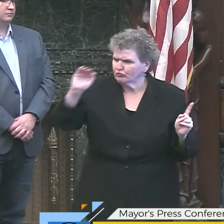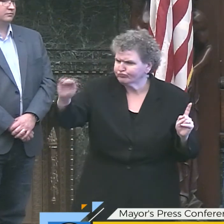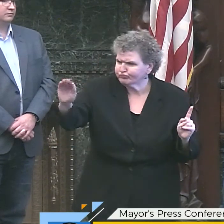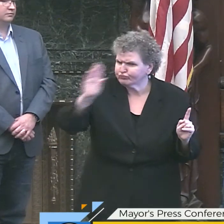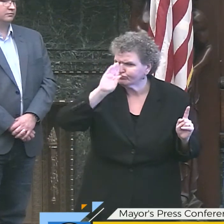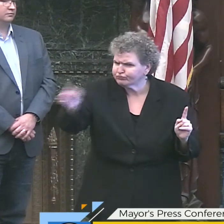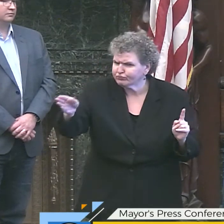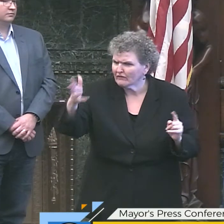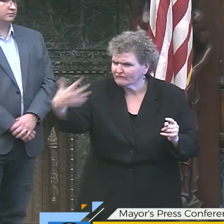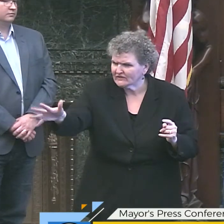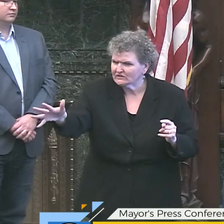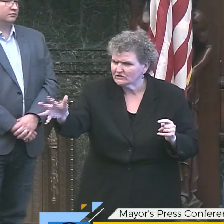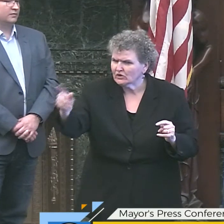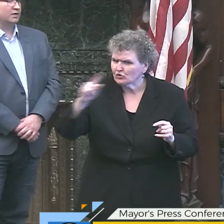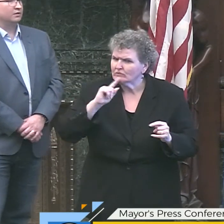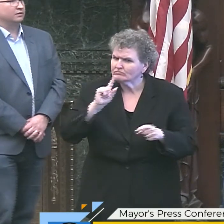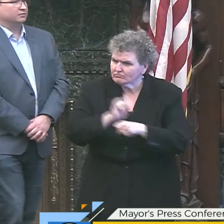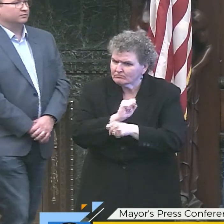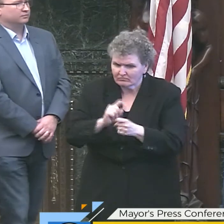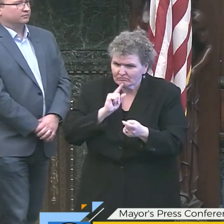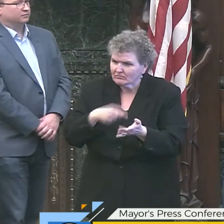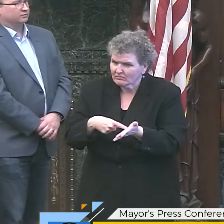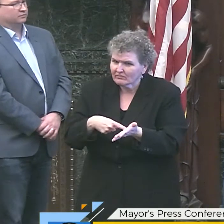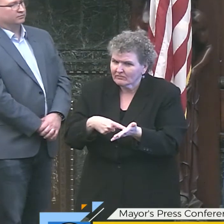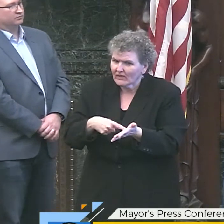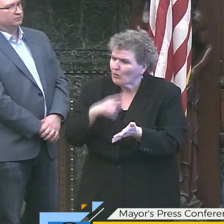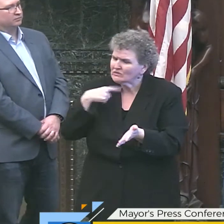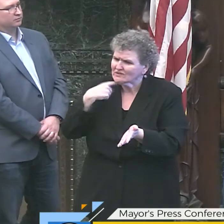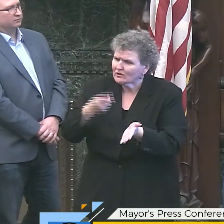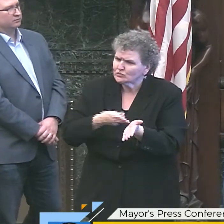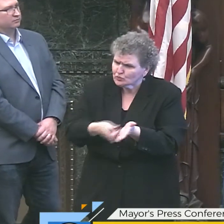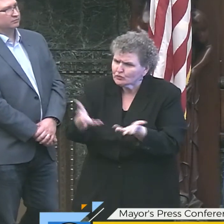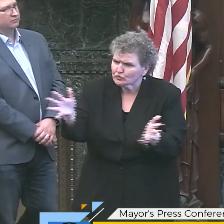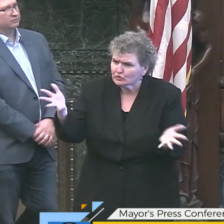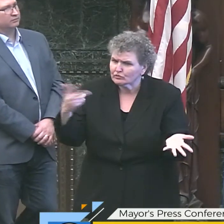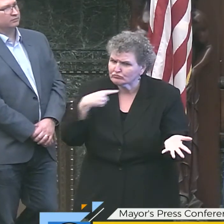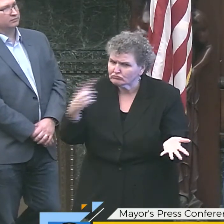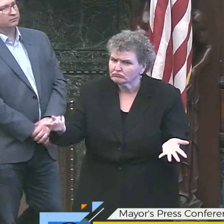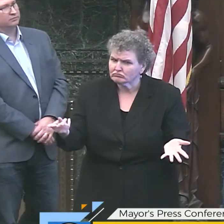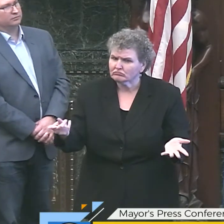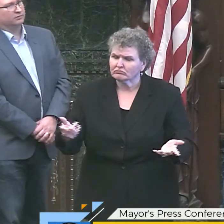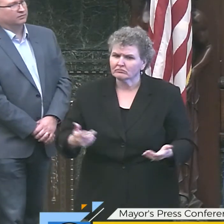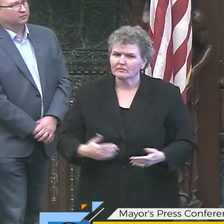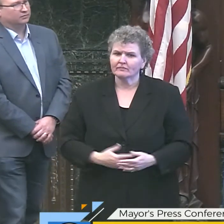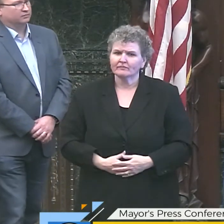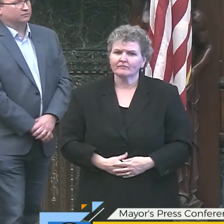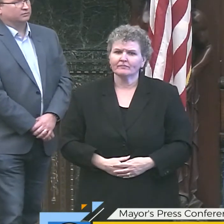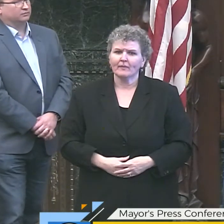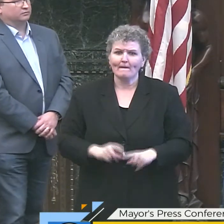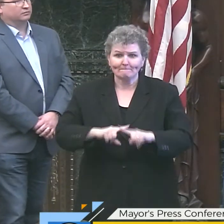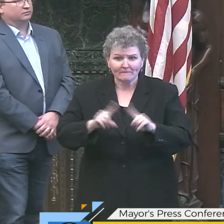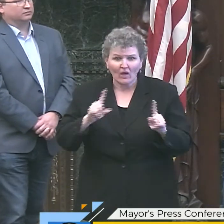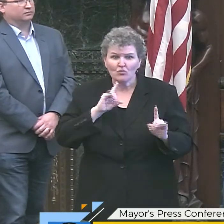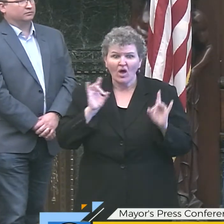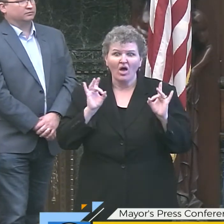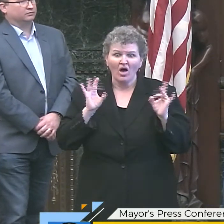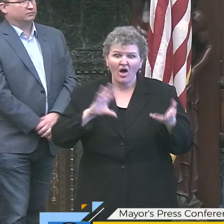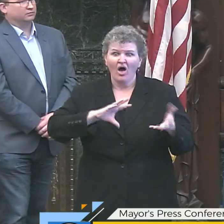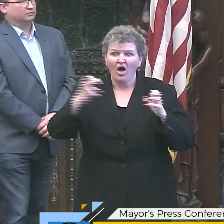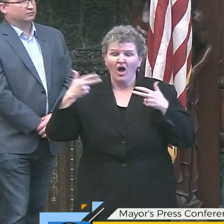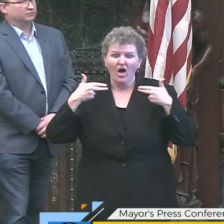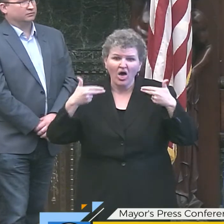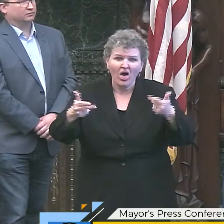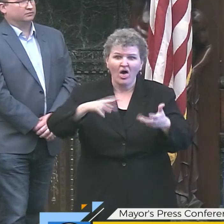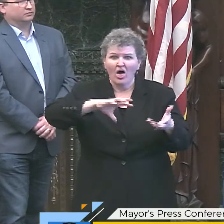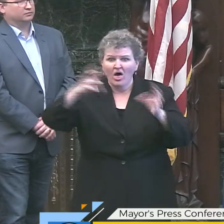It is what it is. So, well, it's a city with tremendous violence and with problems with